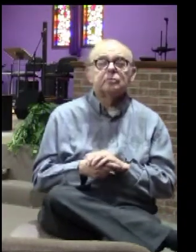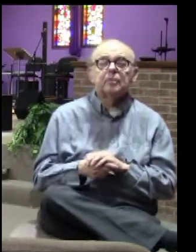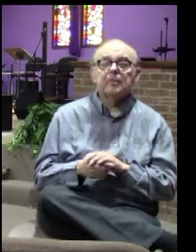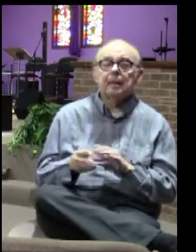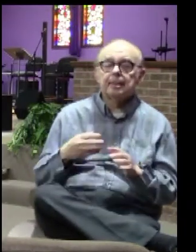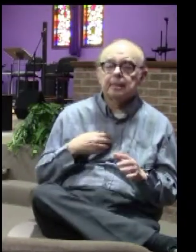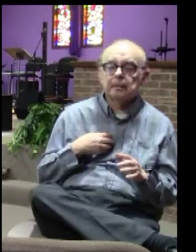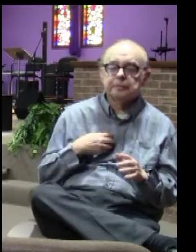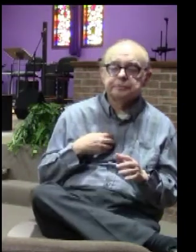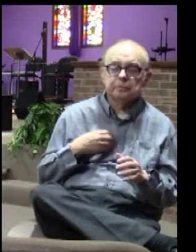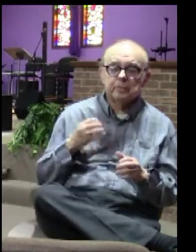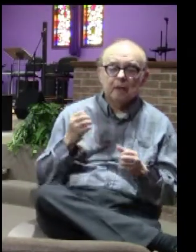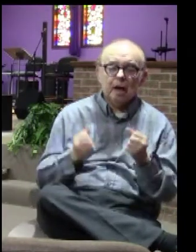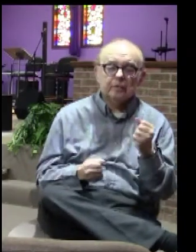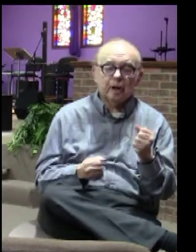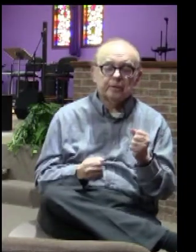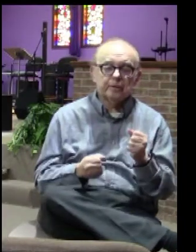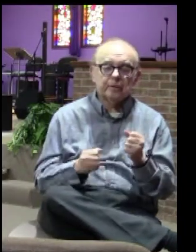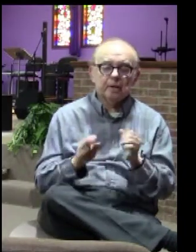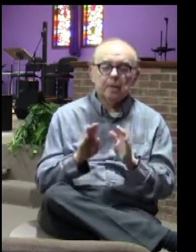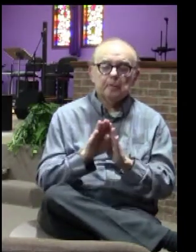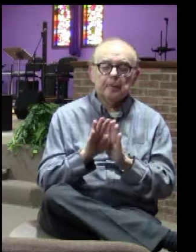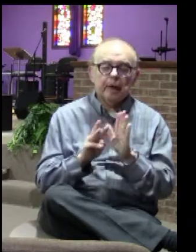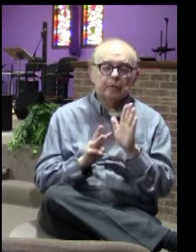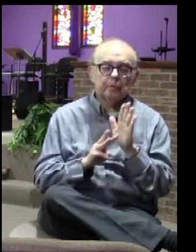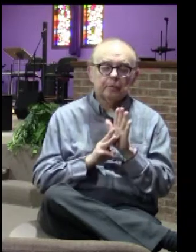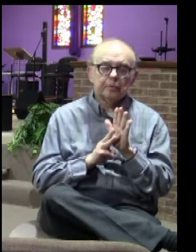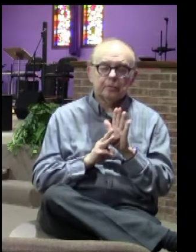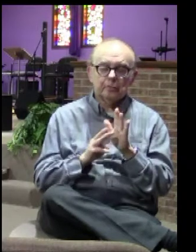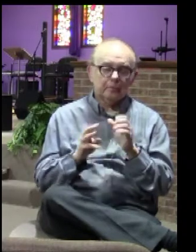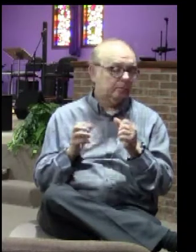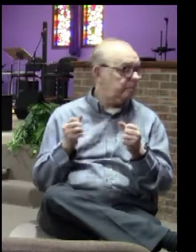I had to try to drive that car backwards to find